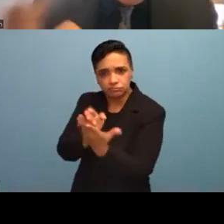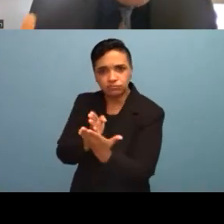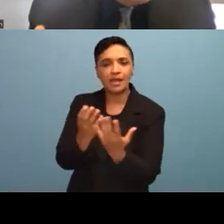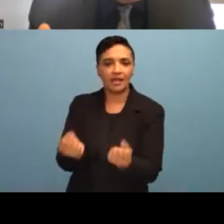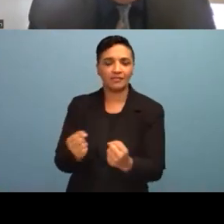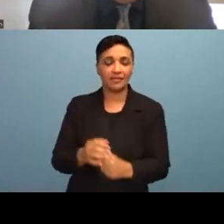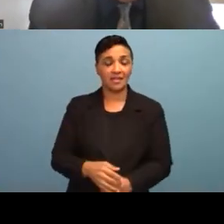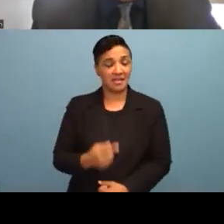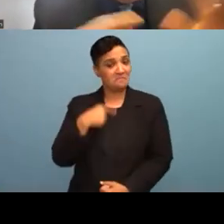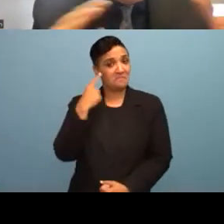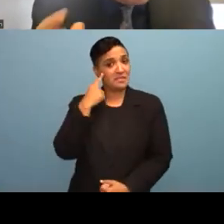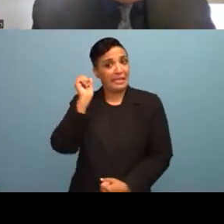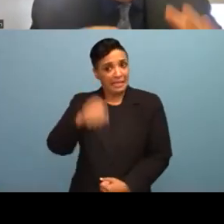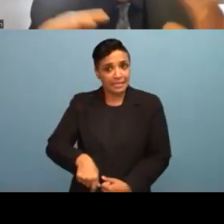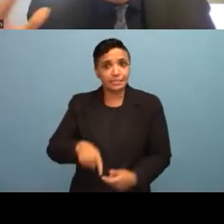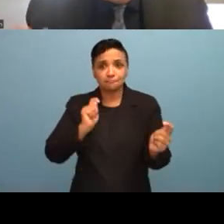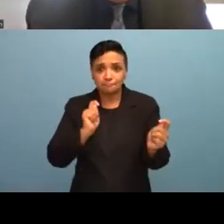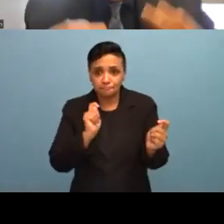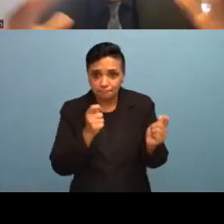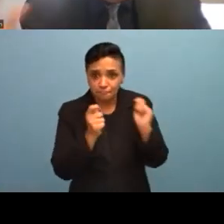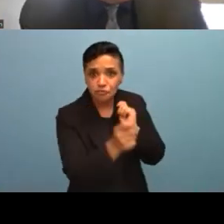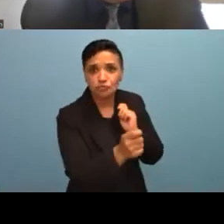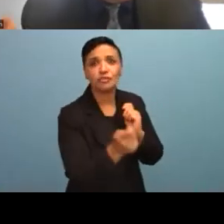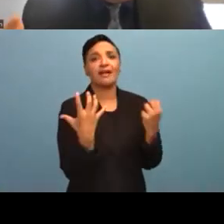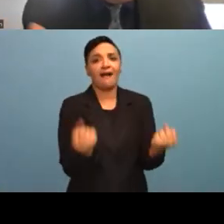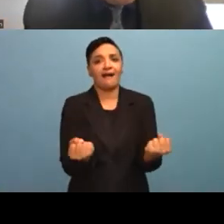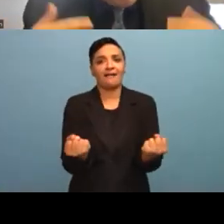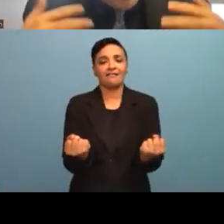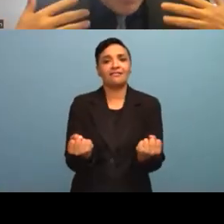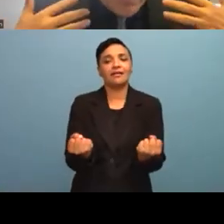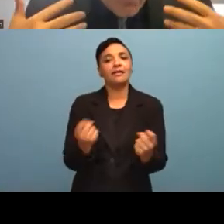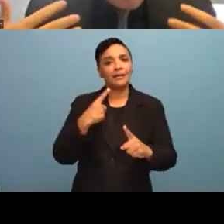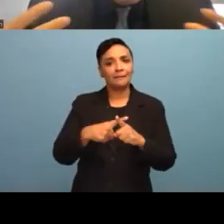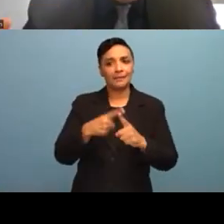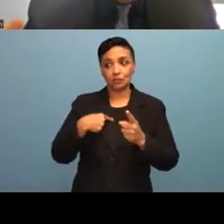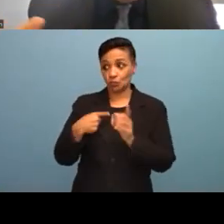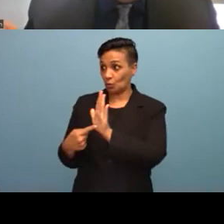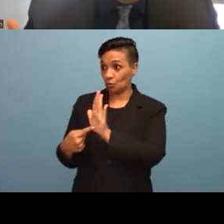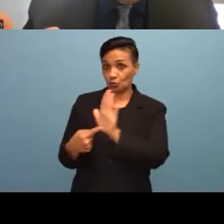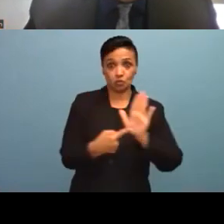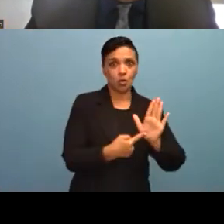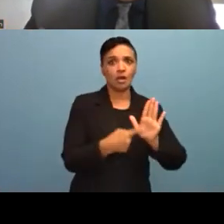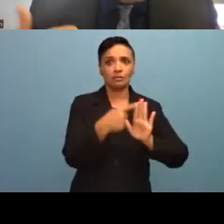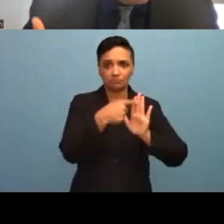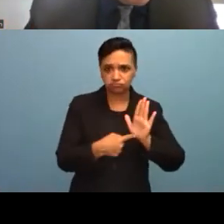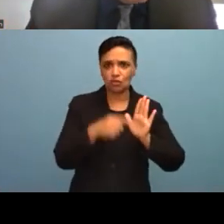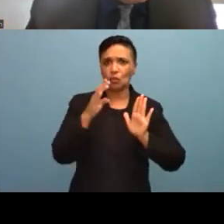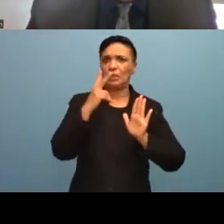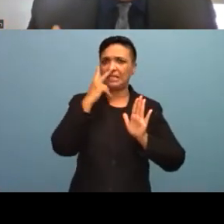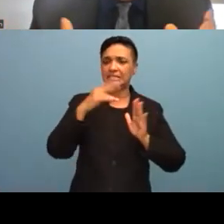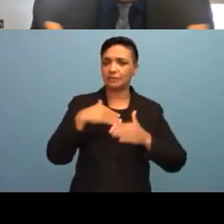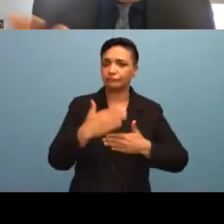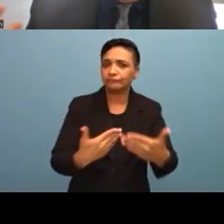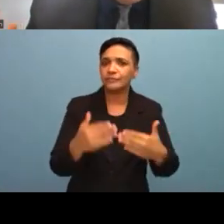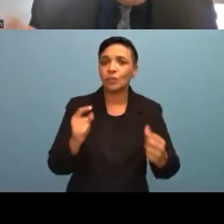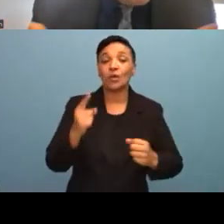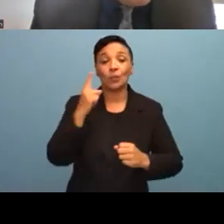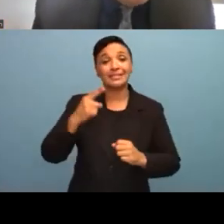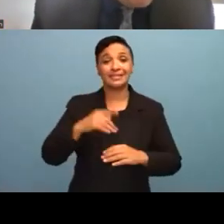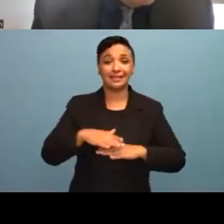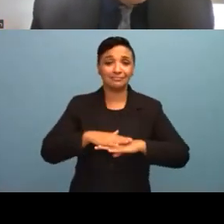a bit of change, whether it's the World Bank, whether it's GPE, whether it's WHO, and there will be movement. And we start from a very low base. If you look